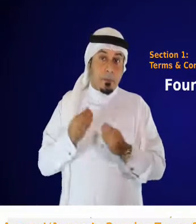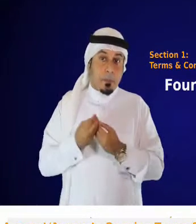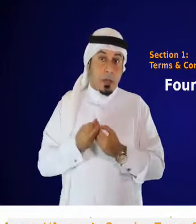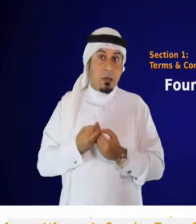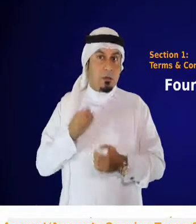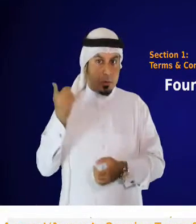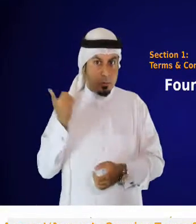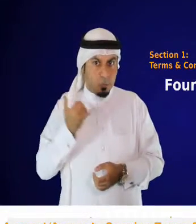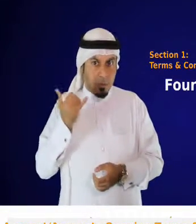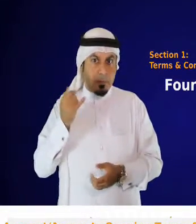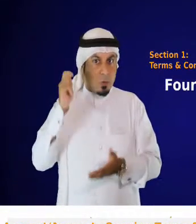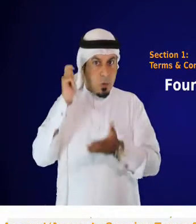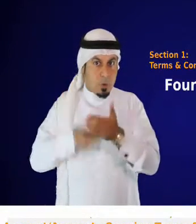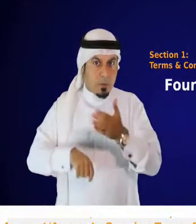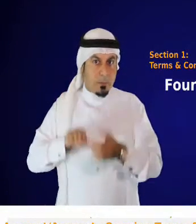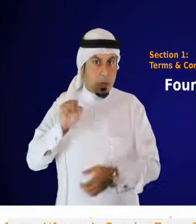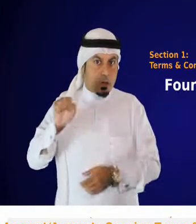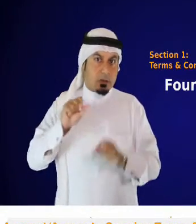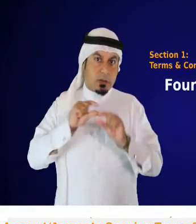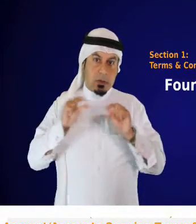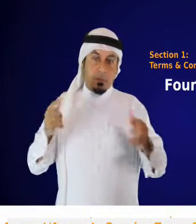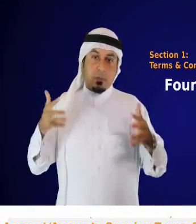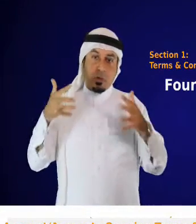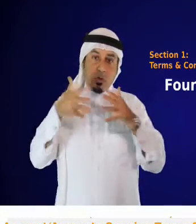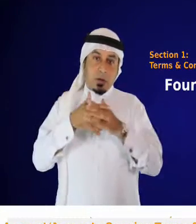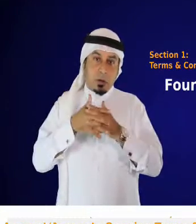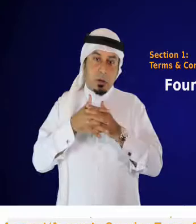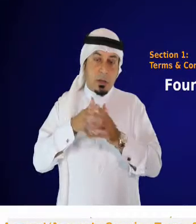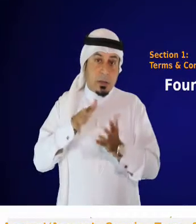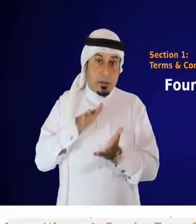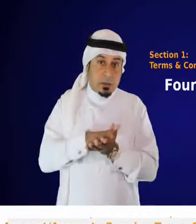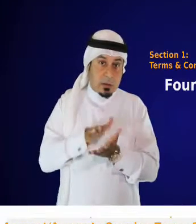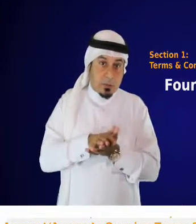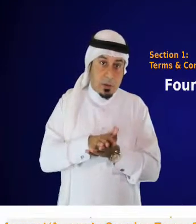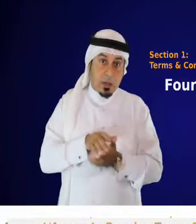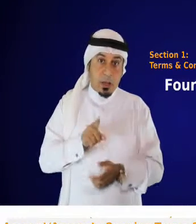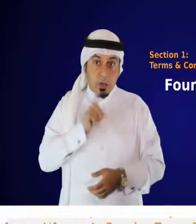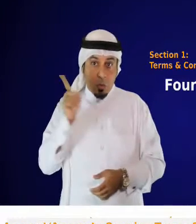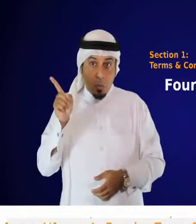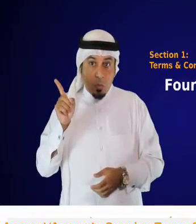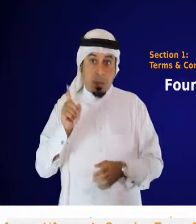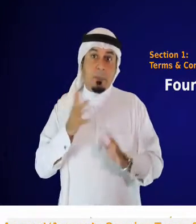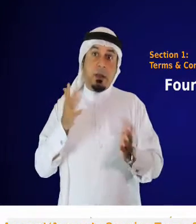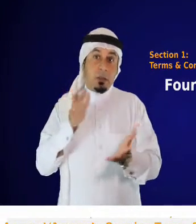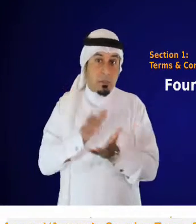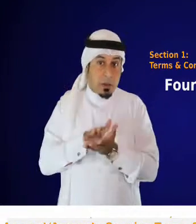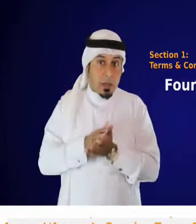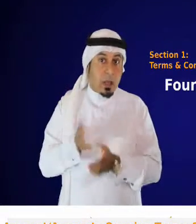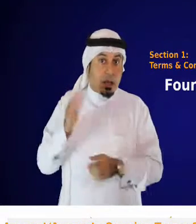9. Without prejudice to the joint account, the terms and conditions of the current account shall apply to the joint